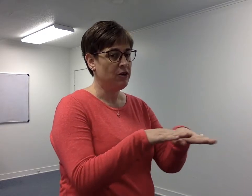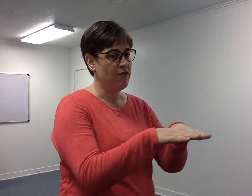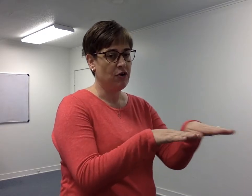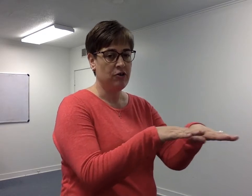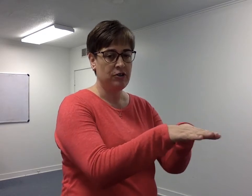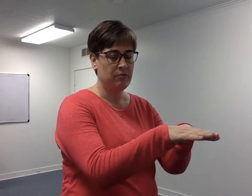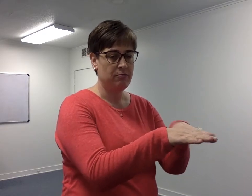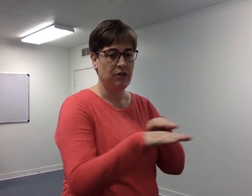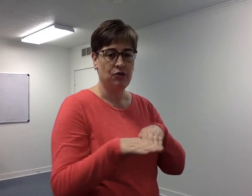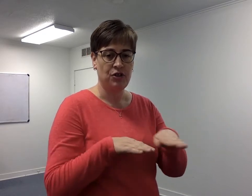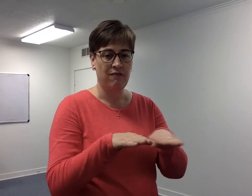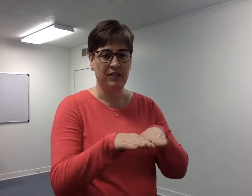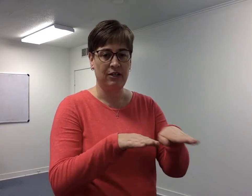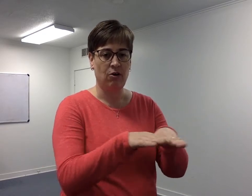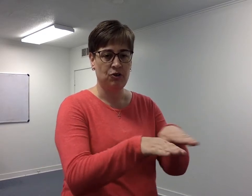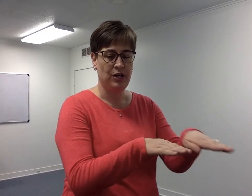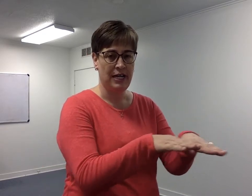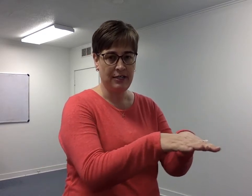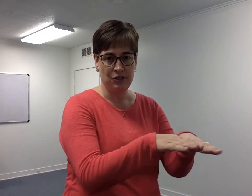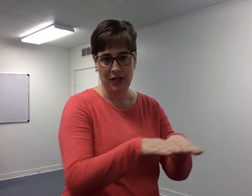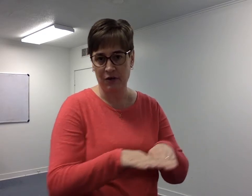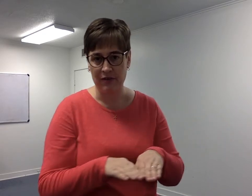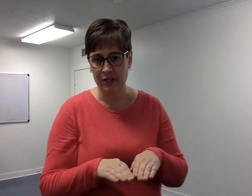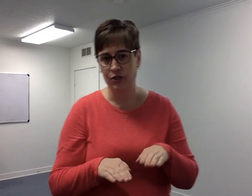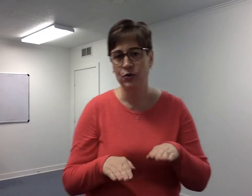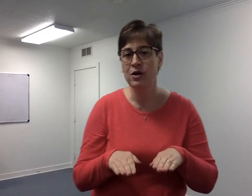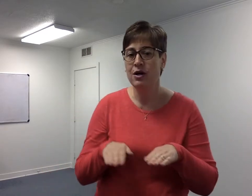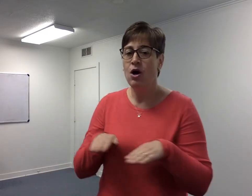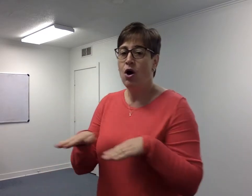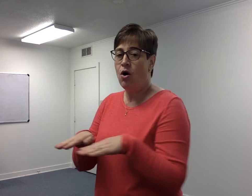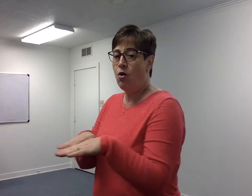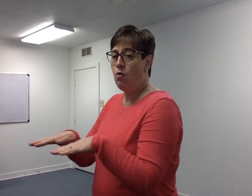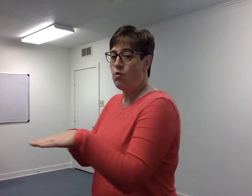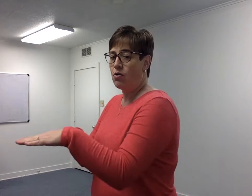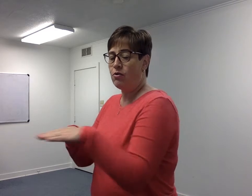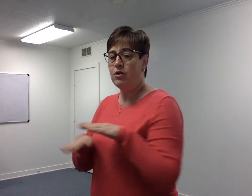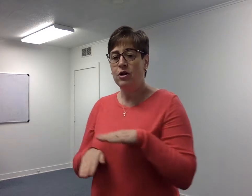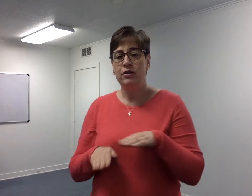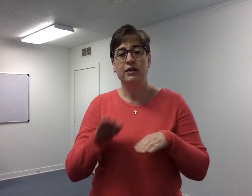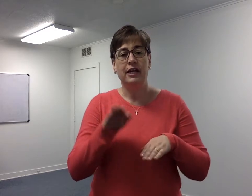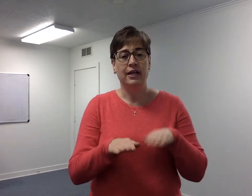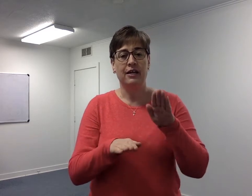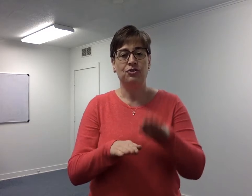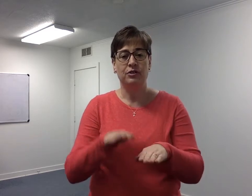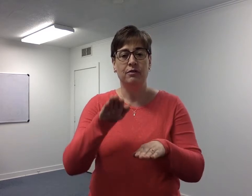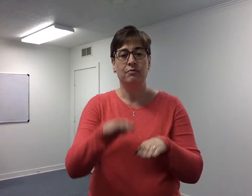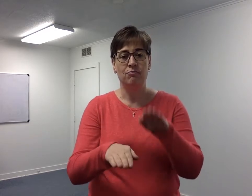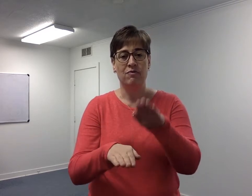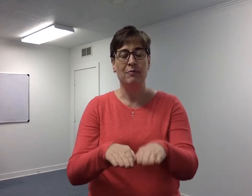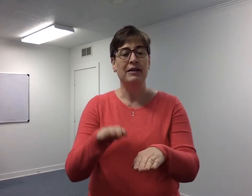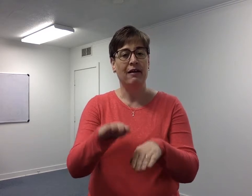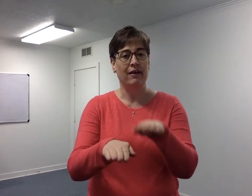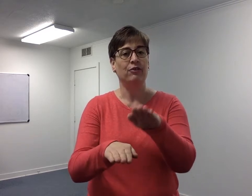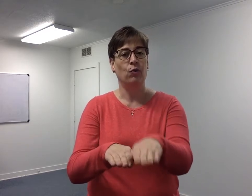go first, but they're shuffling, alternating, just like your feet do. Or they can actually move up and down like they're